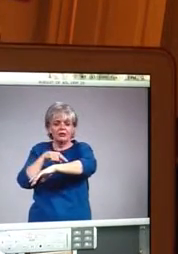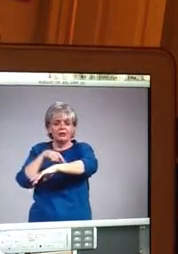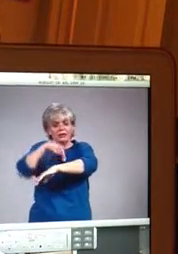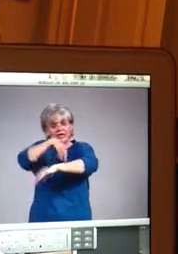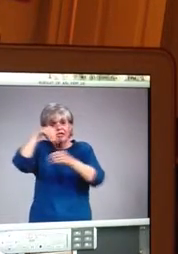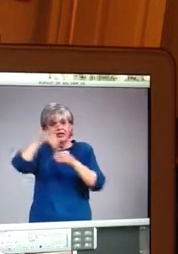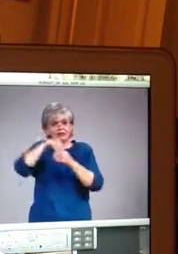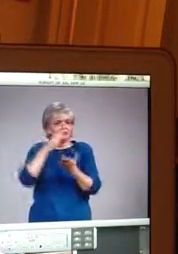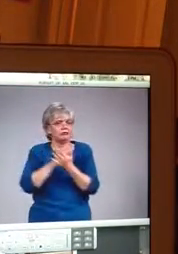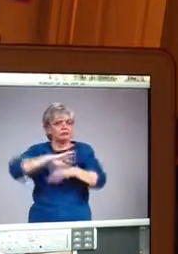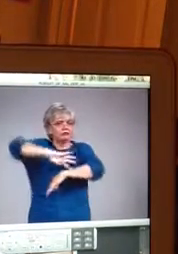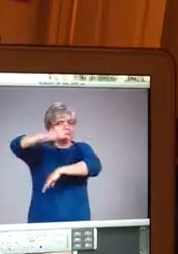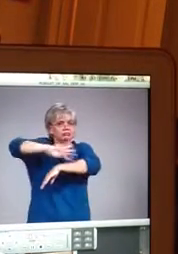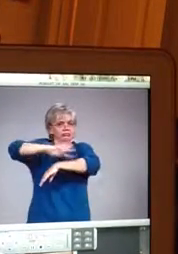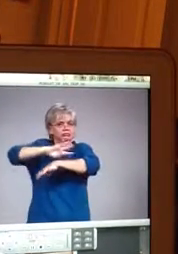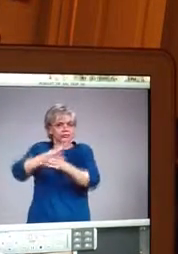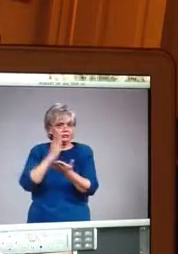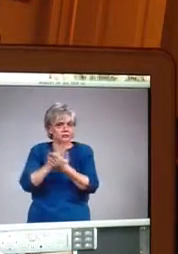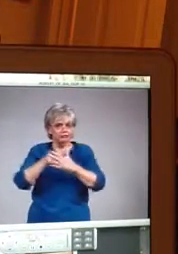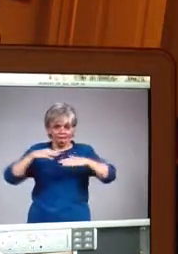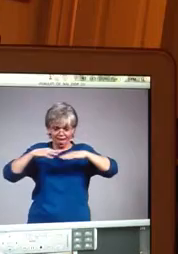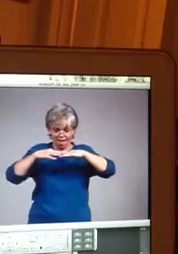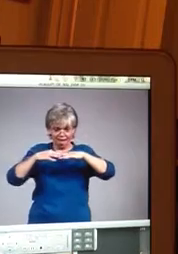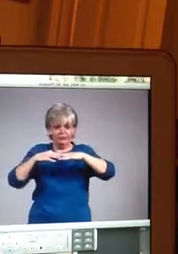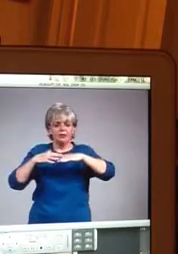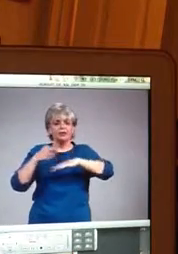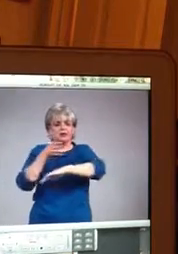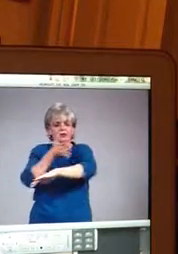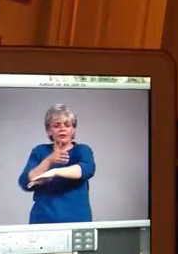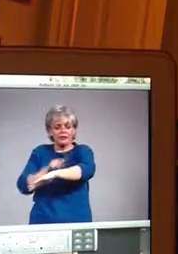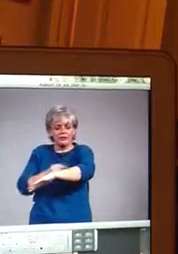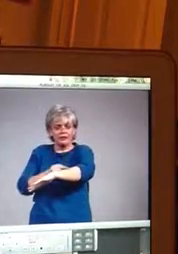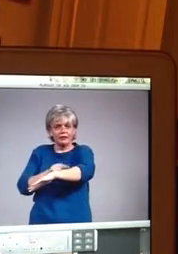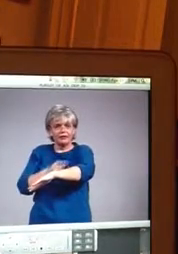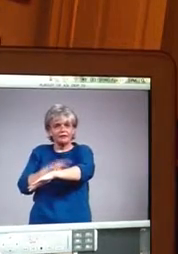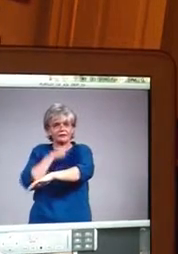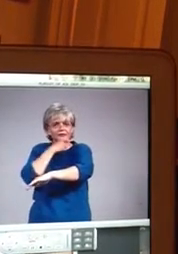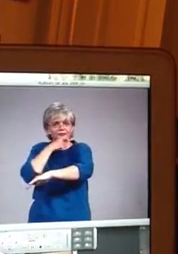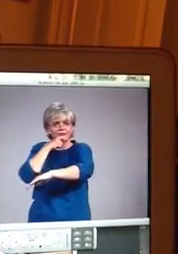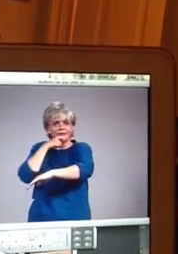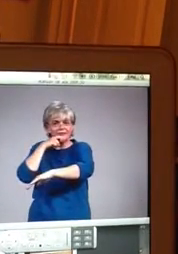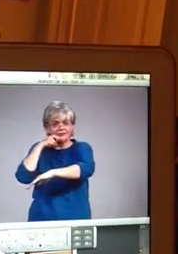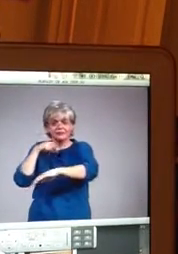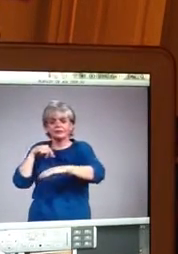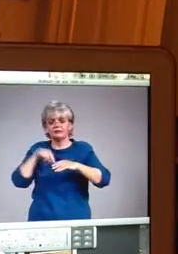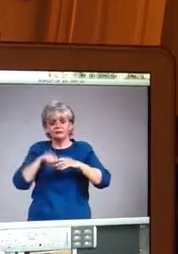scab. And then it dries, and that'll stop the blood from coming out.